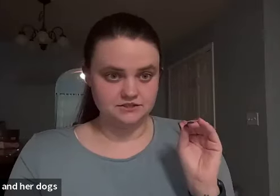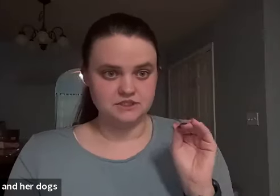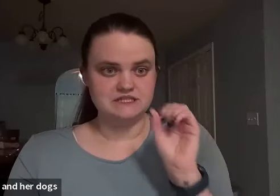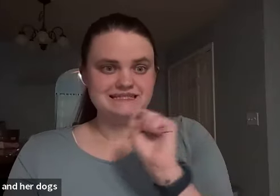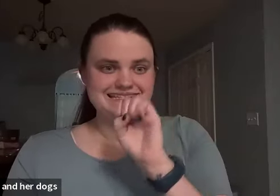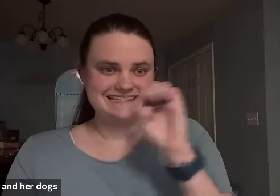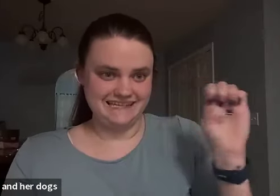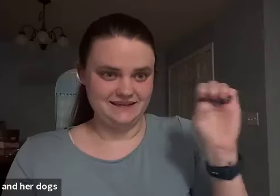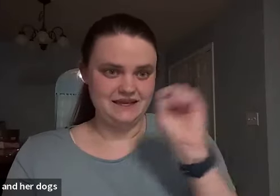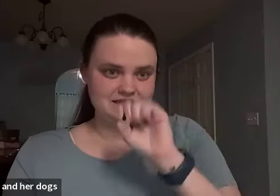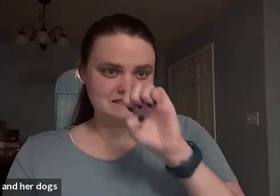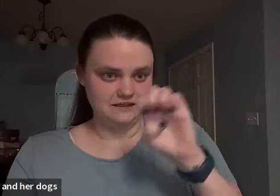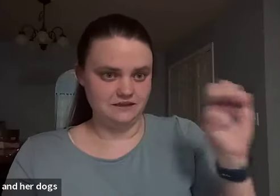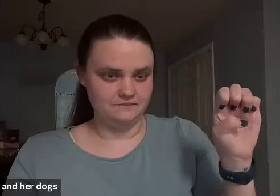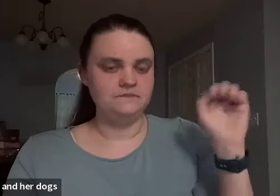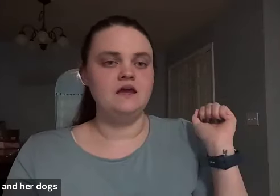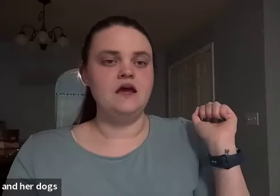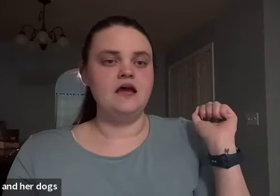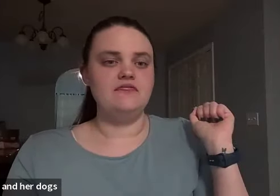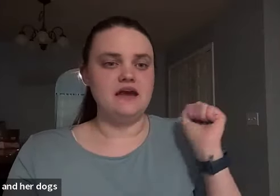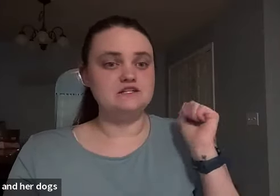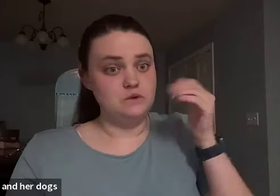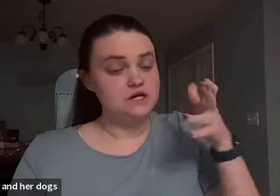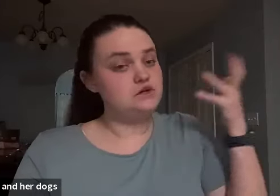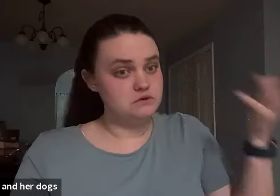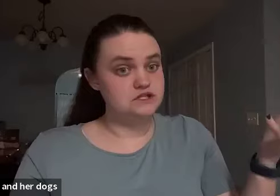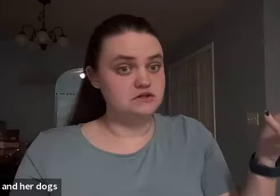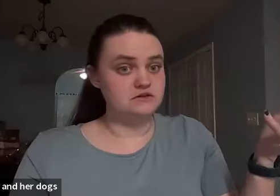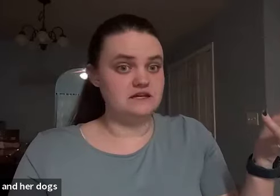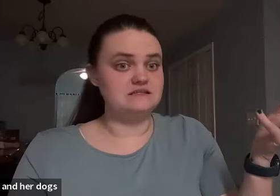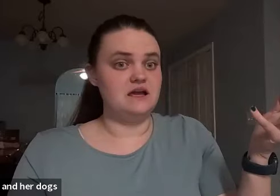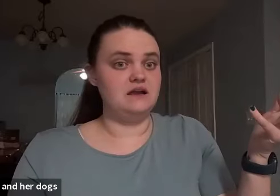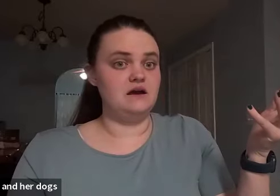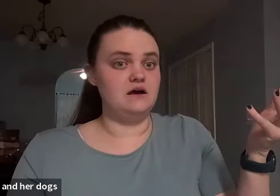English, which is SEE. And that is where you would do your things like